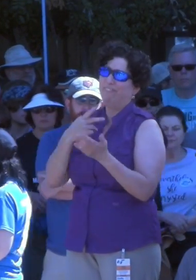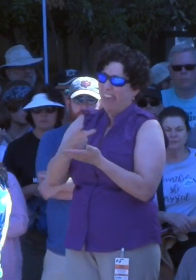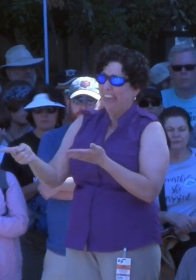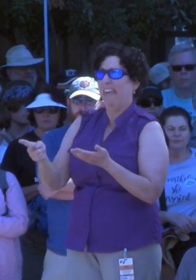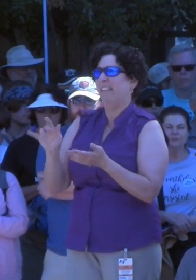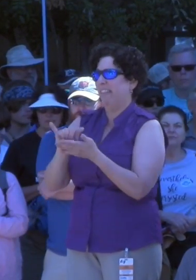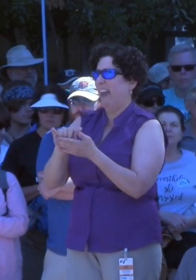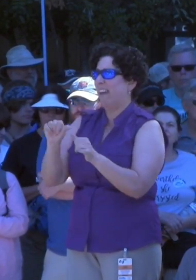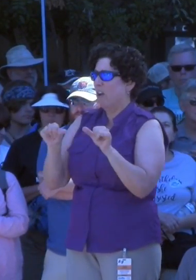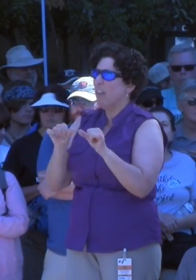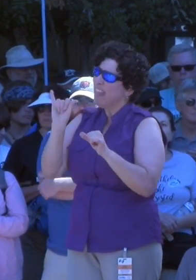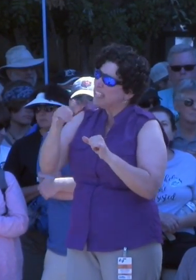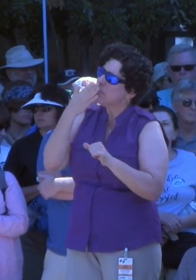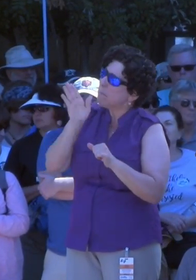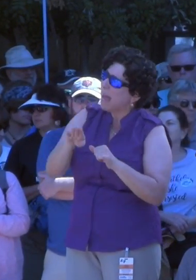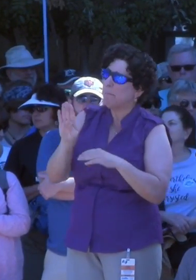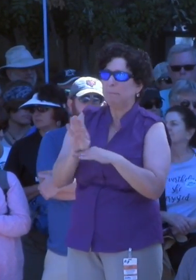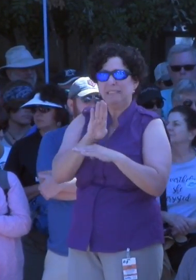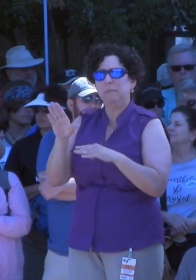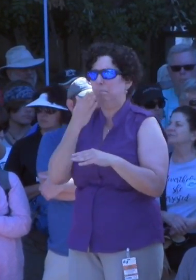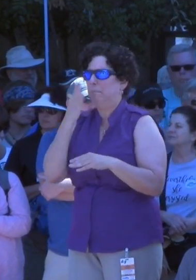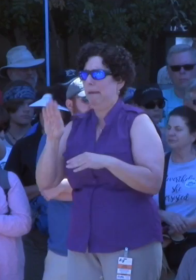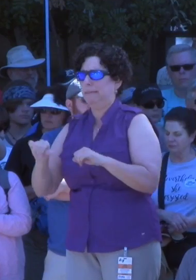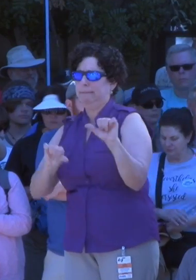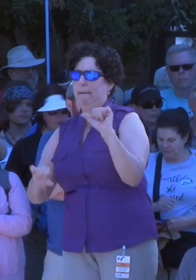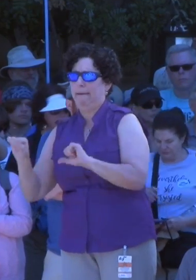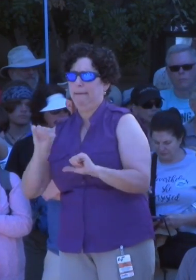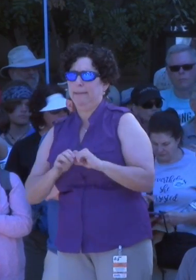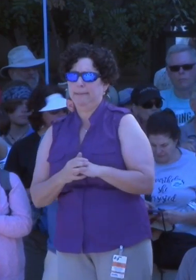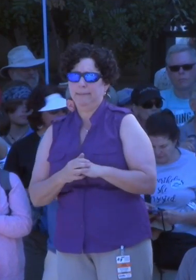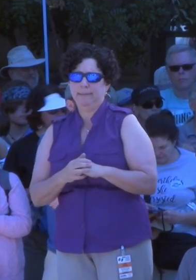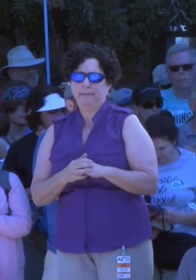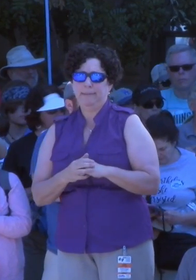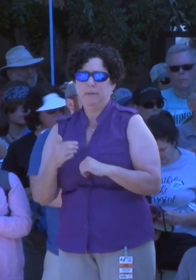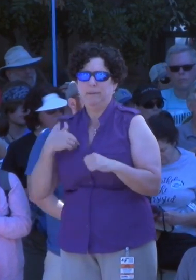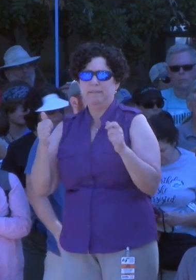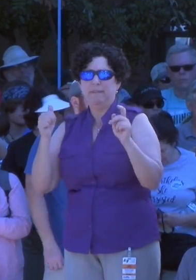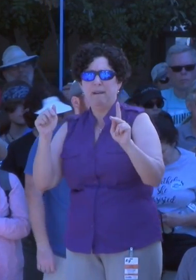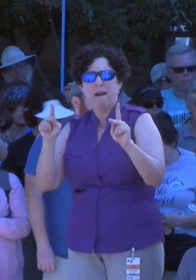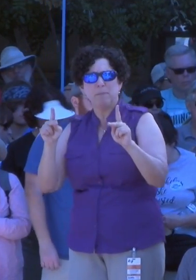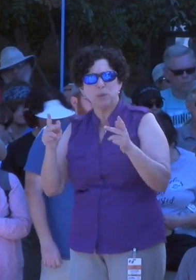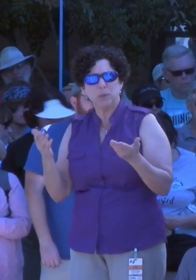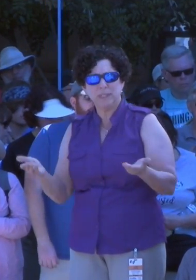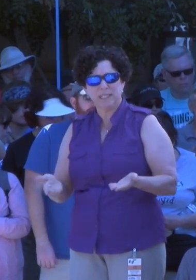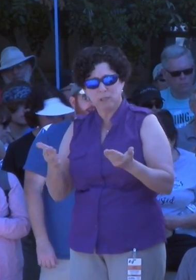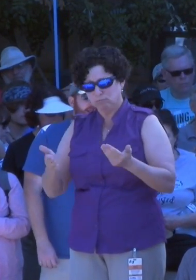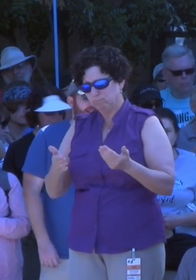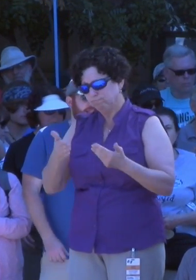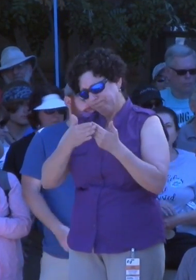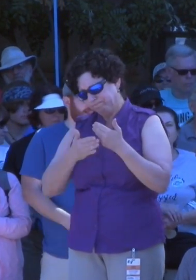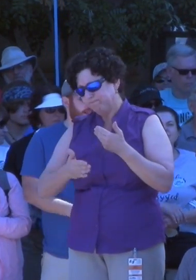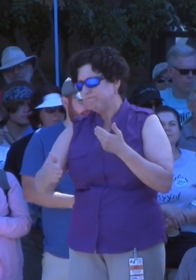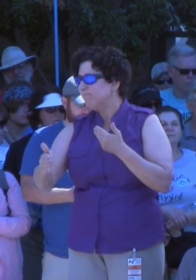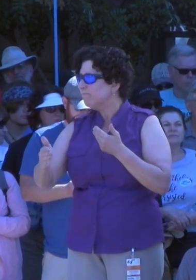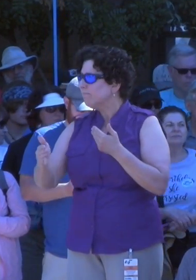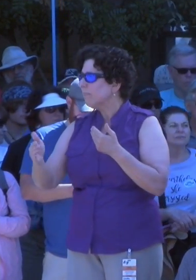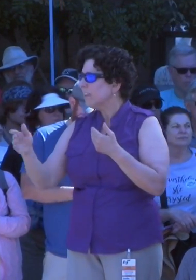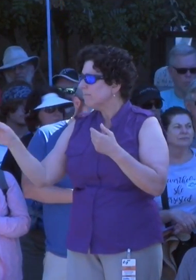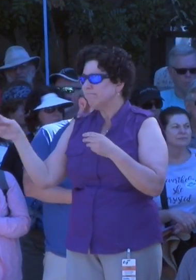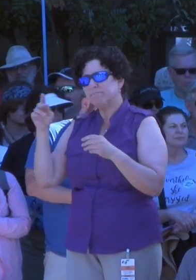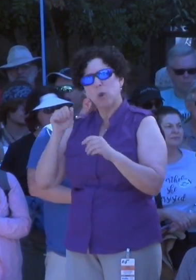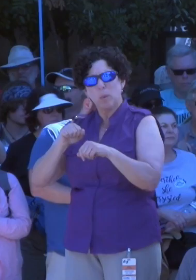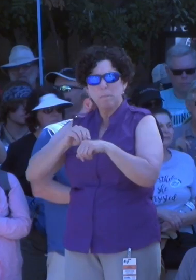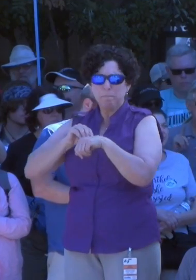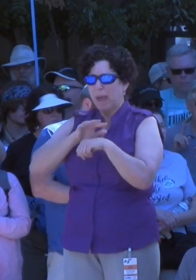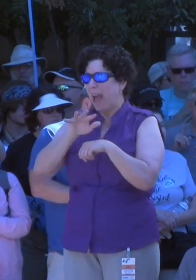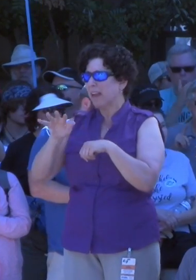is just bad business and bad science. We have an opportunity here today, moving forward, to not only bring attention to the impact and